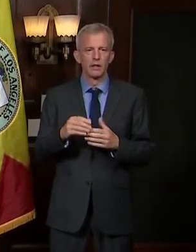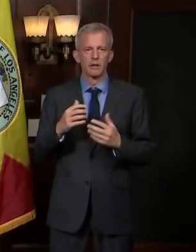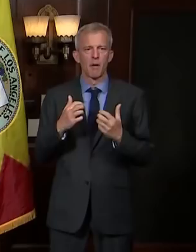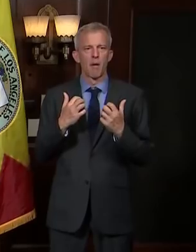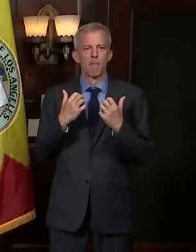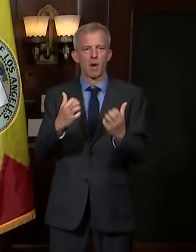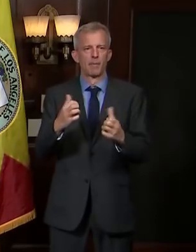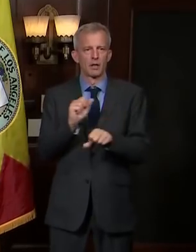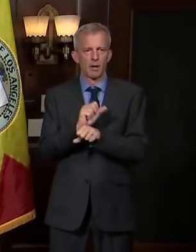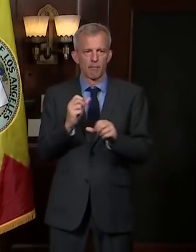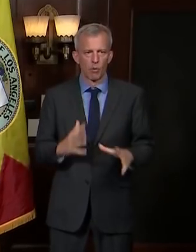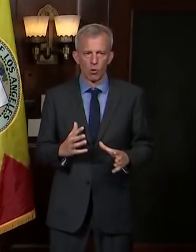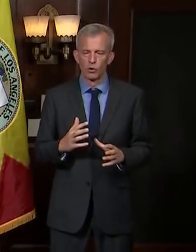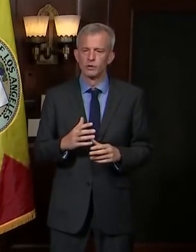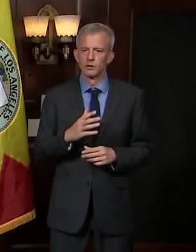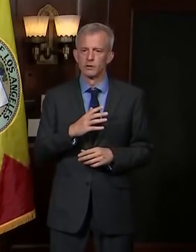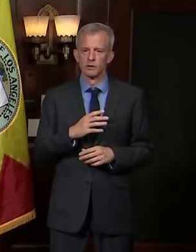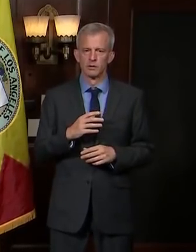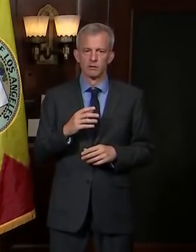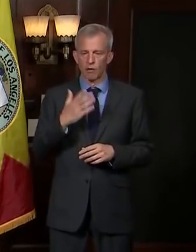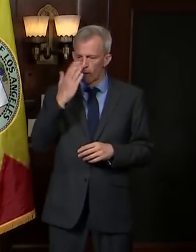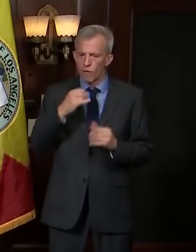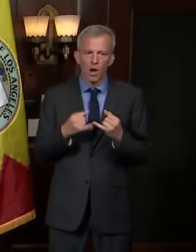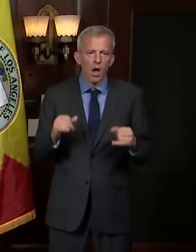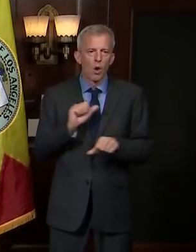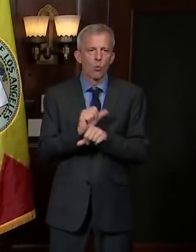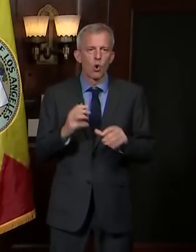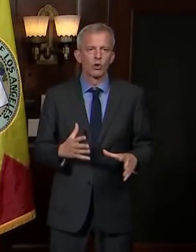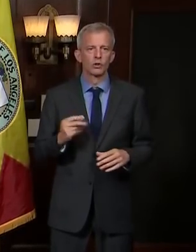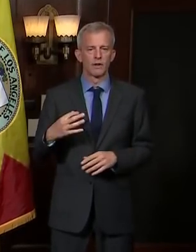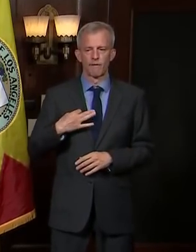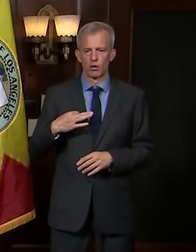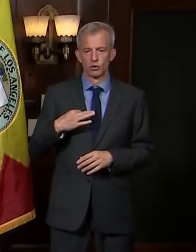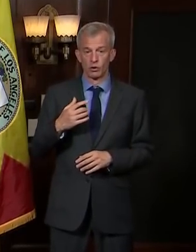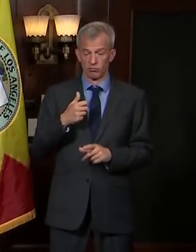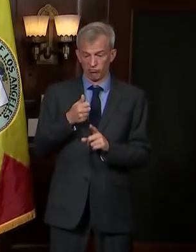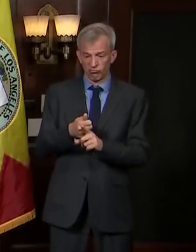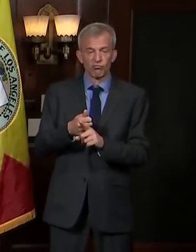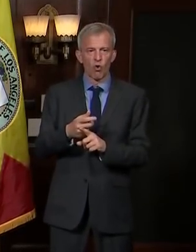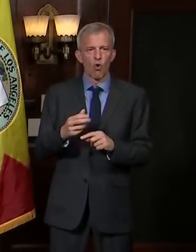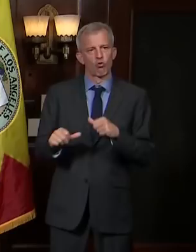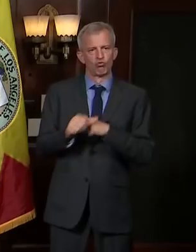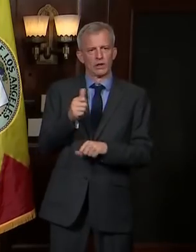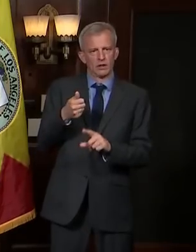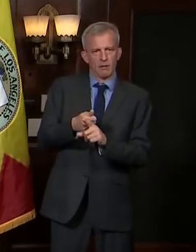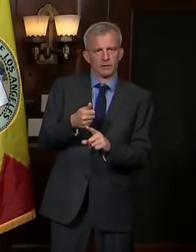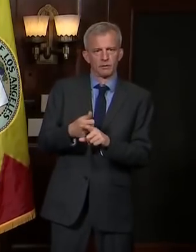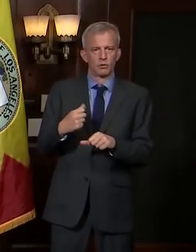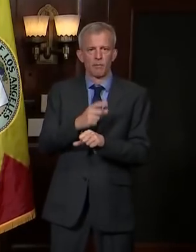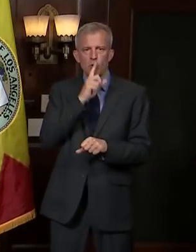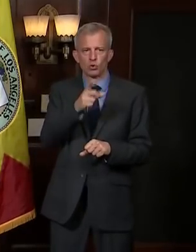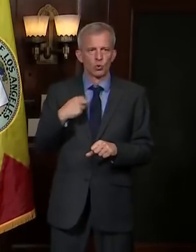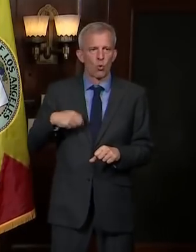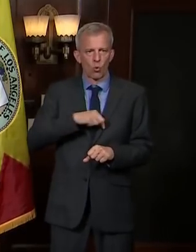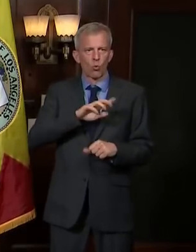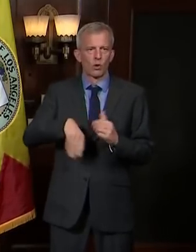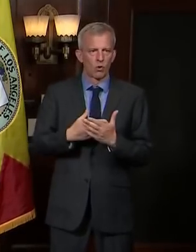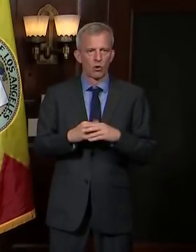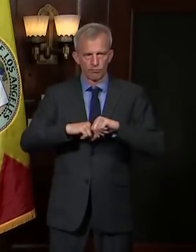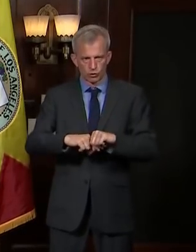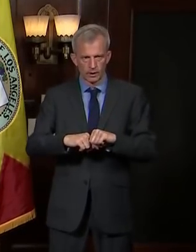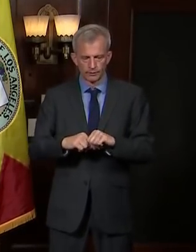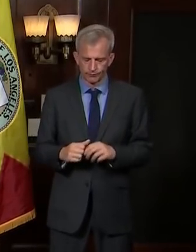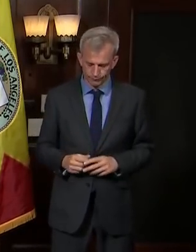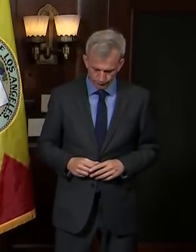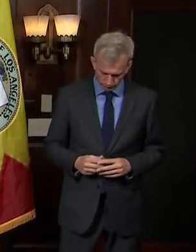frontline workers and volunteers who are risking themselves to protect all of us. And right